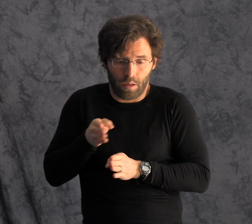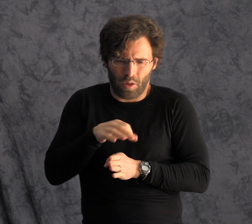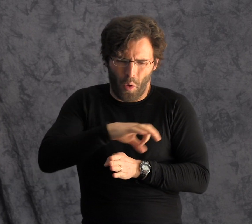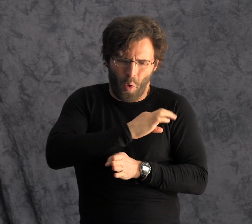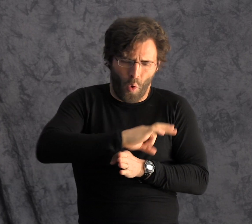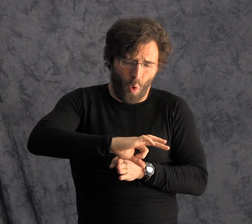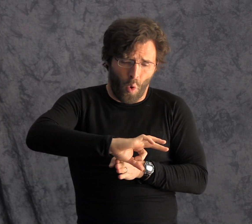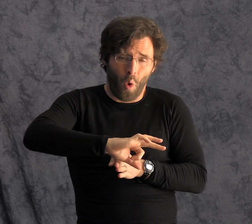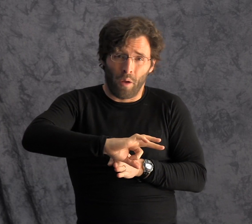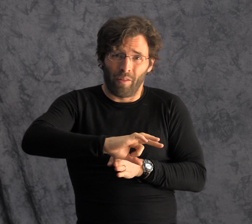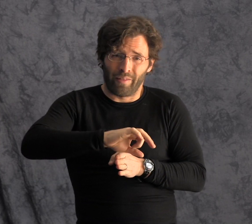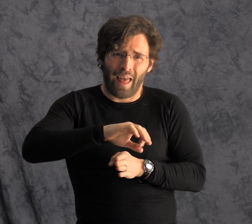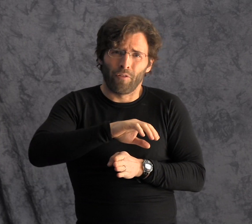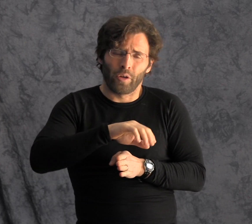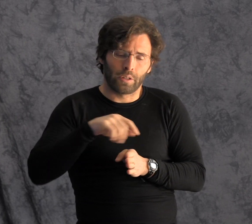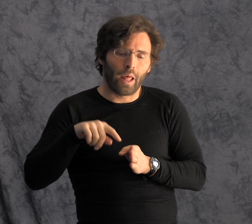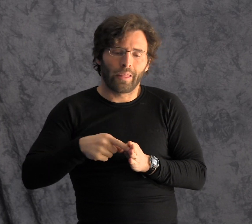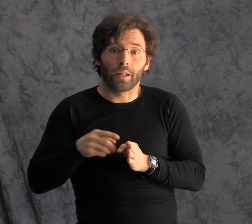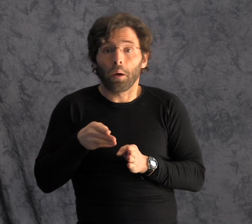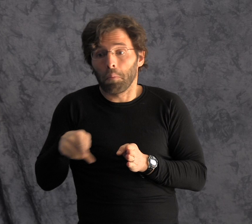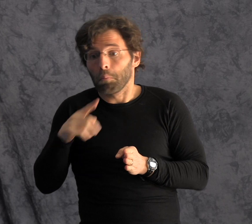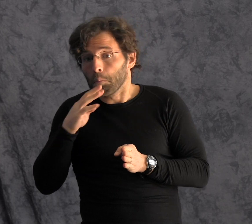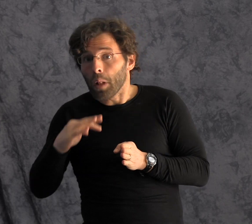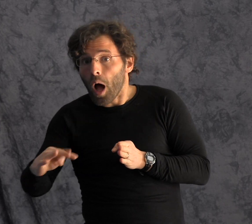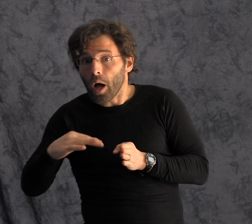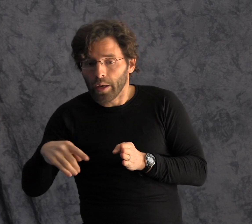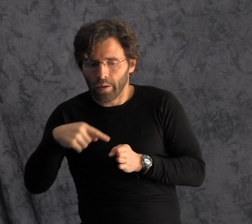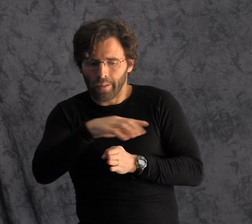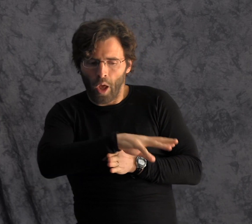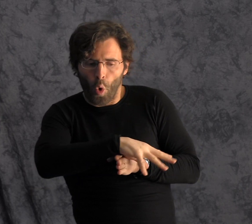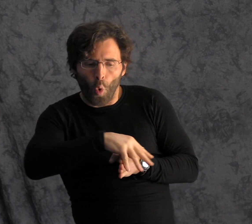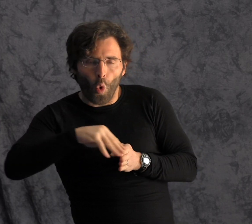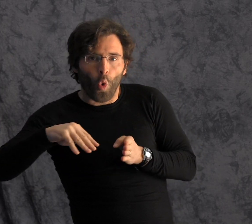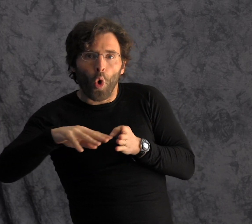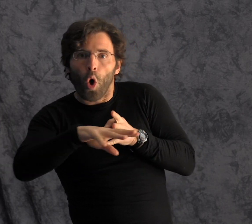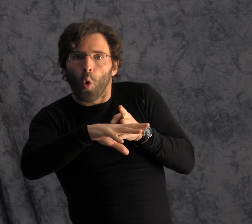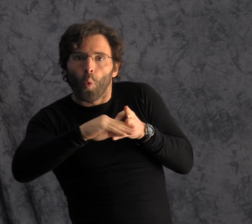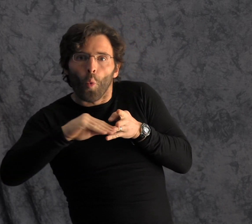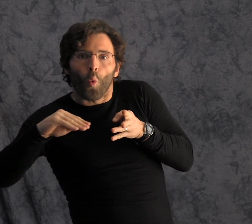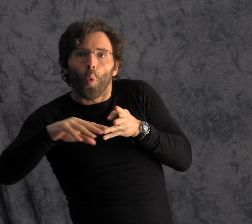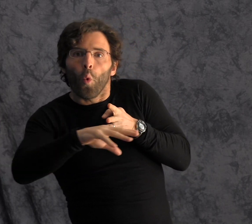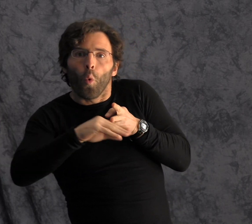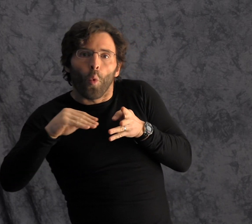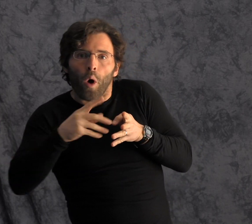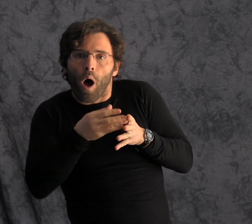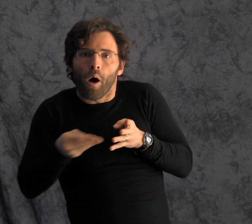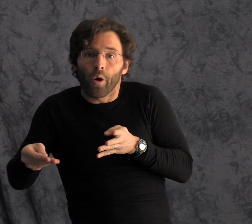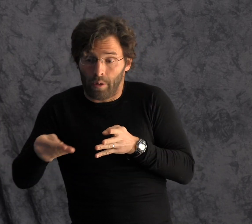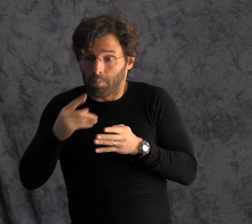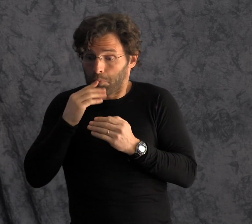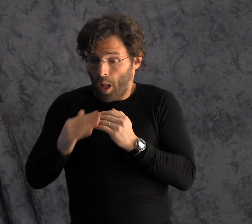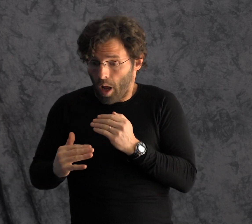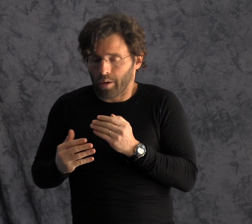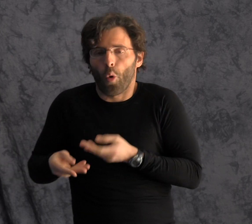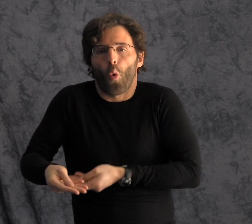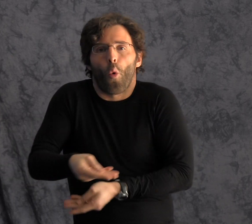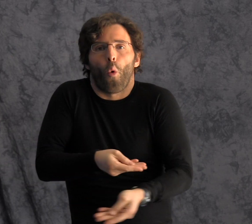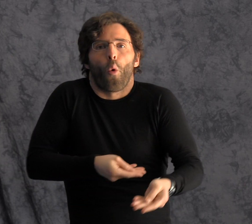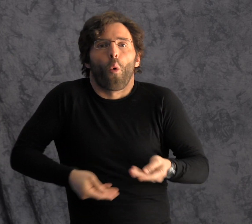and into your bloodstream where they can be transported. The large intestine is going to receive material from